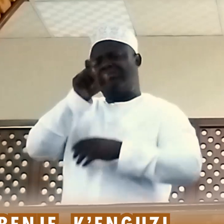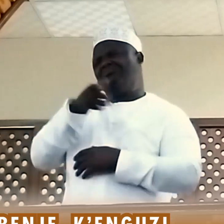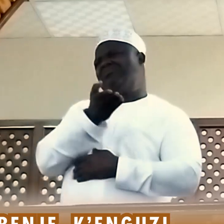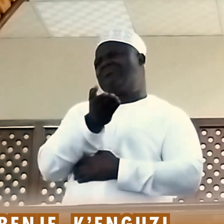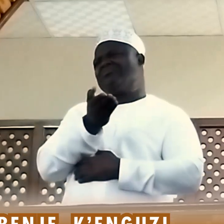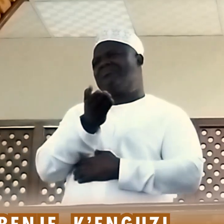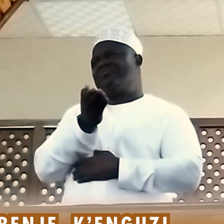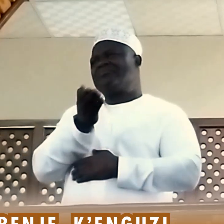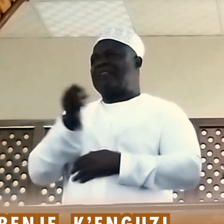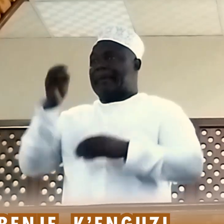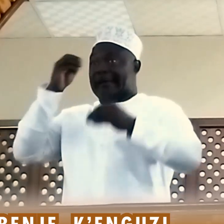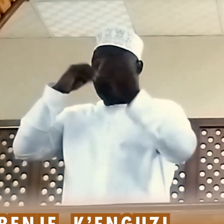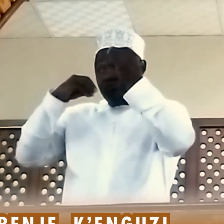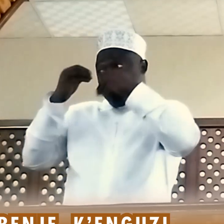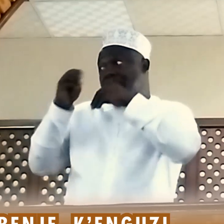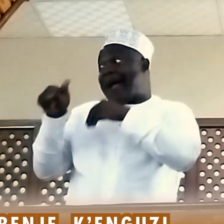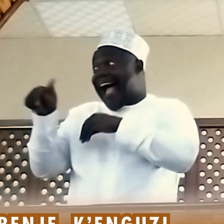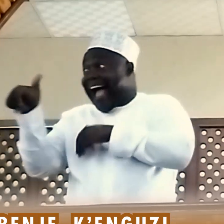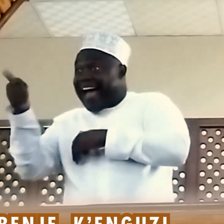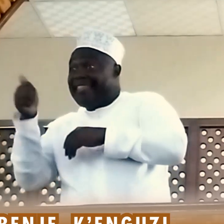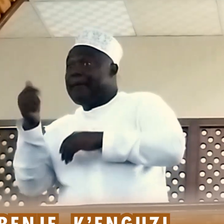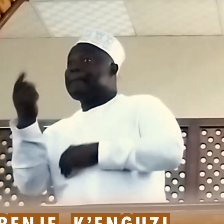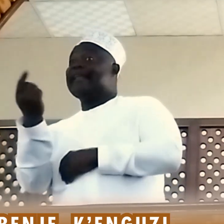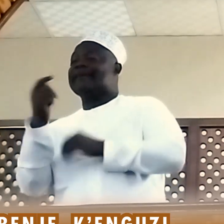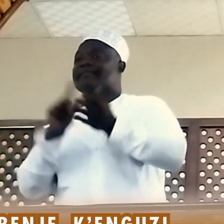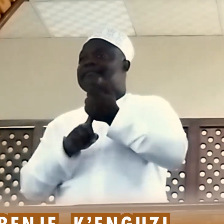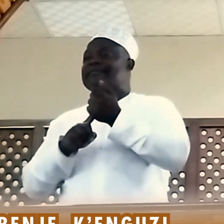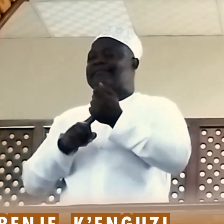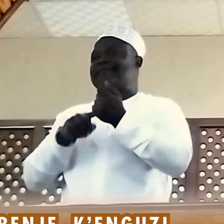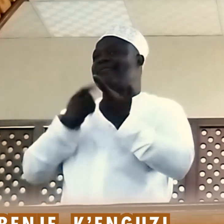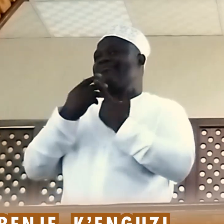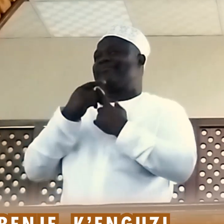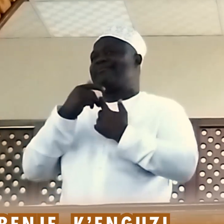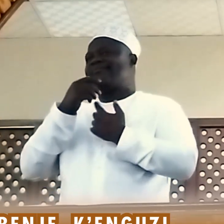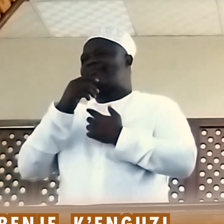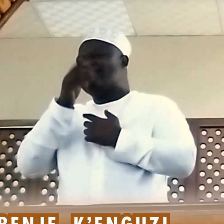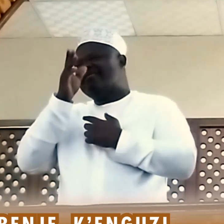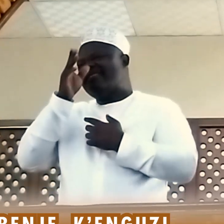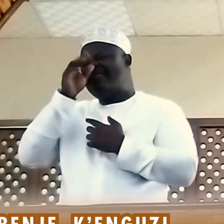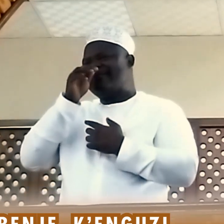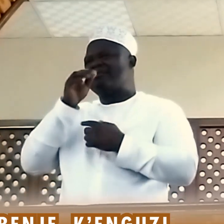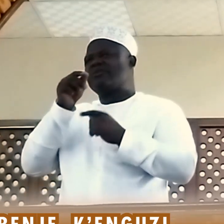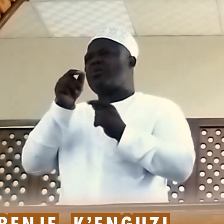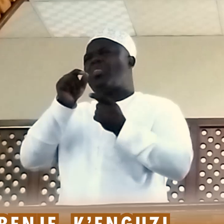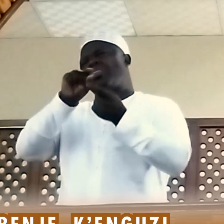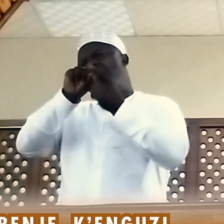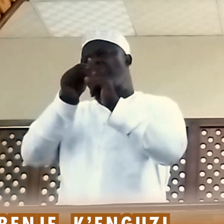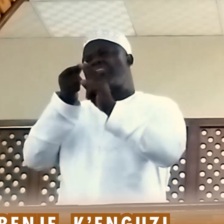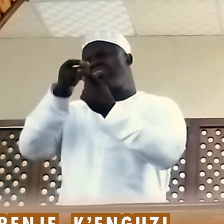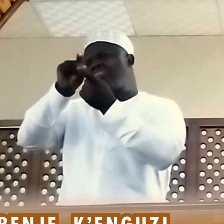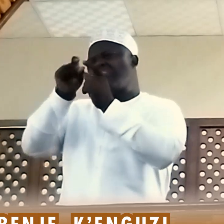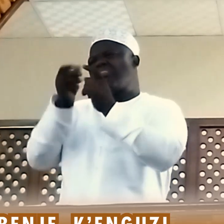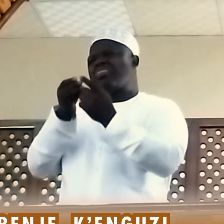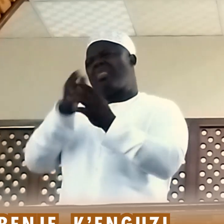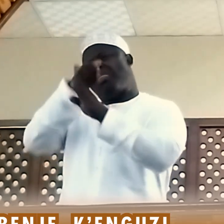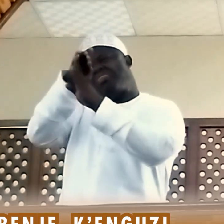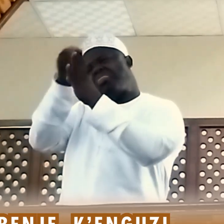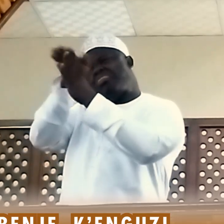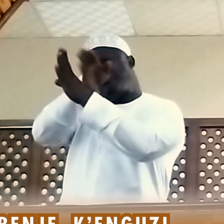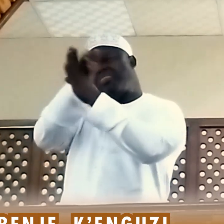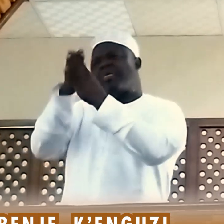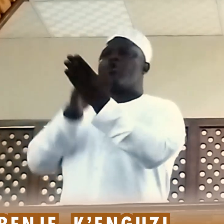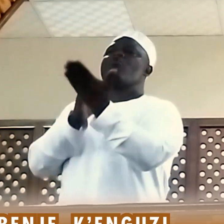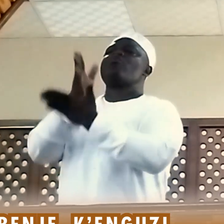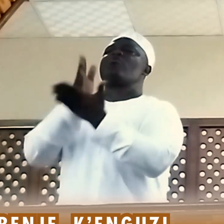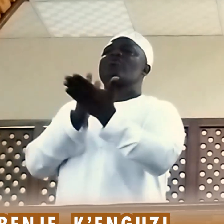omuntu alye emmaali y'omulala mu lukwesi kwesi mu lukujjukujju ng'ayise na